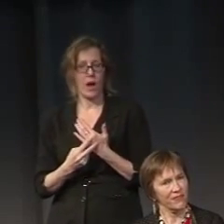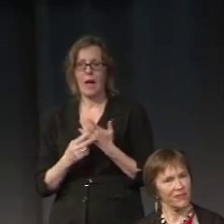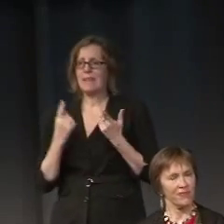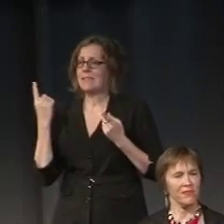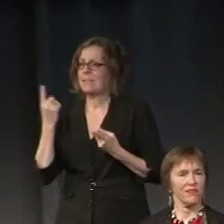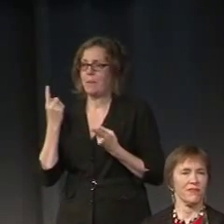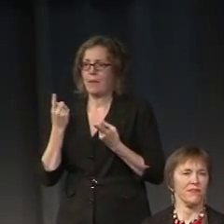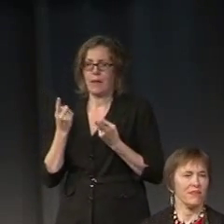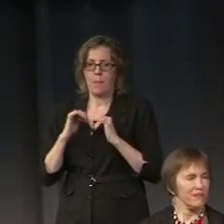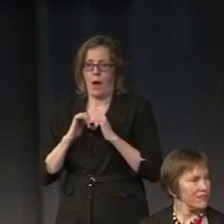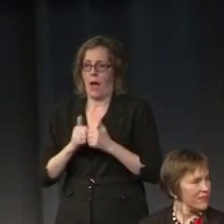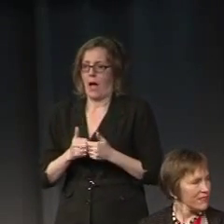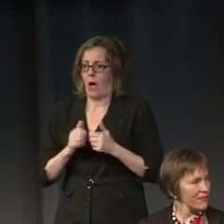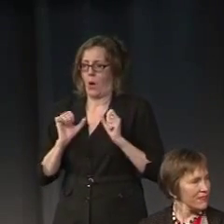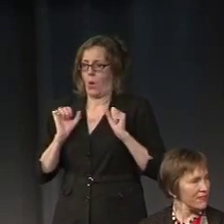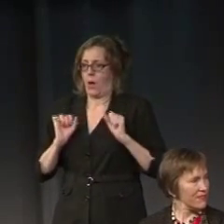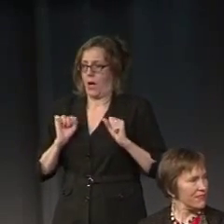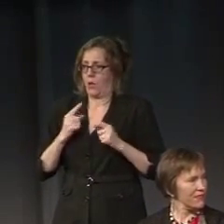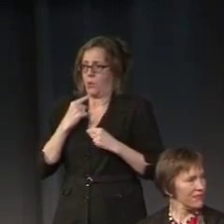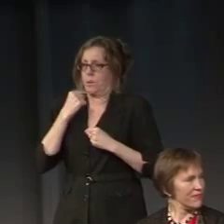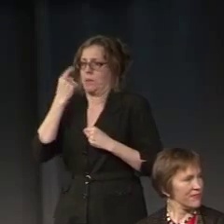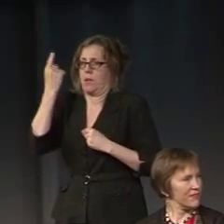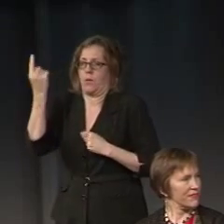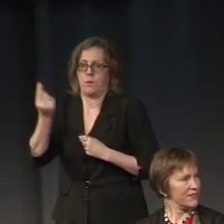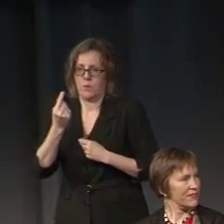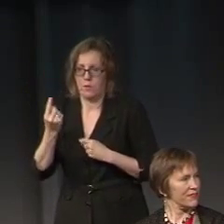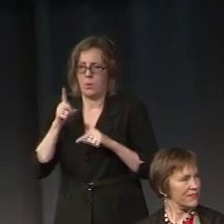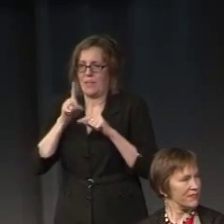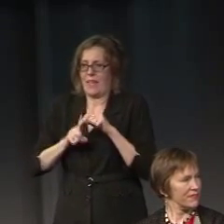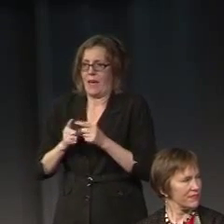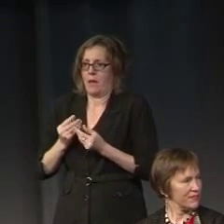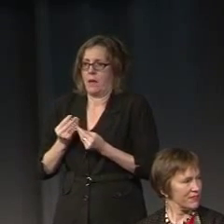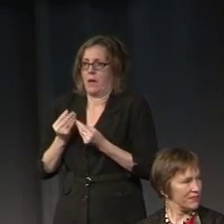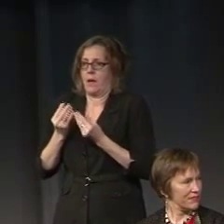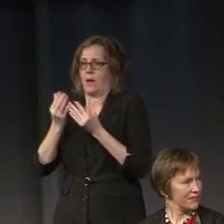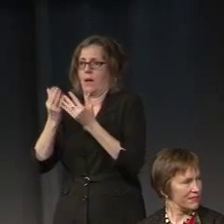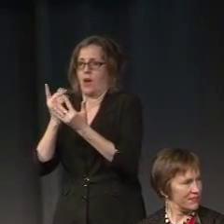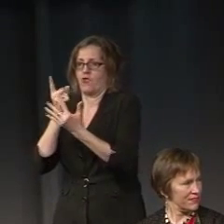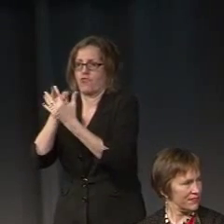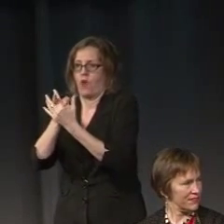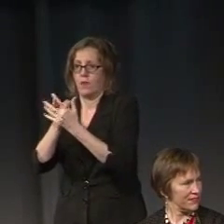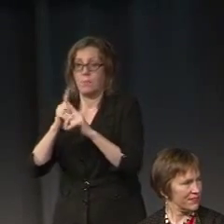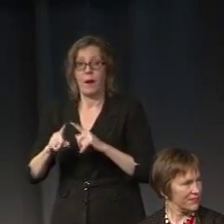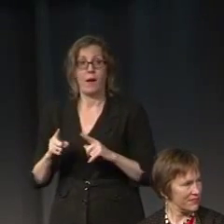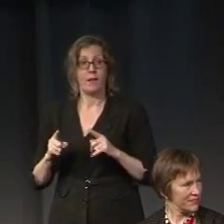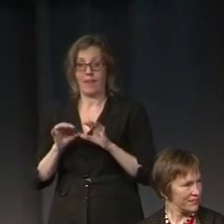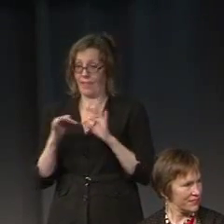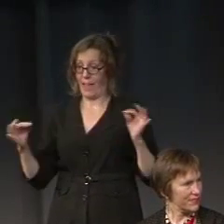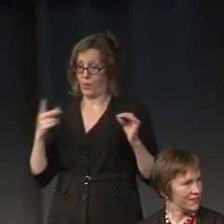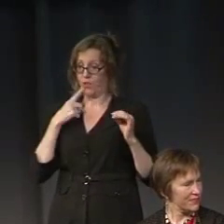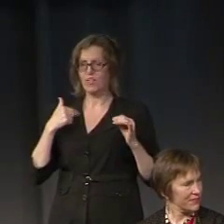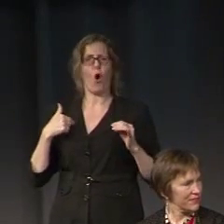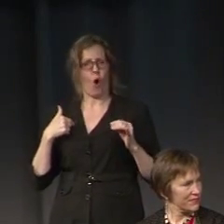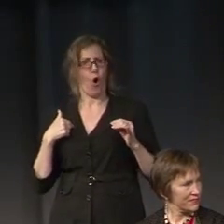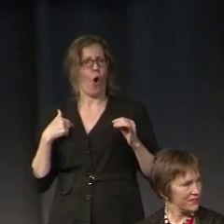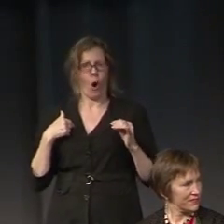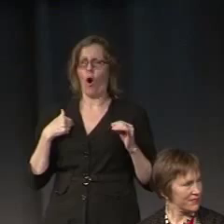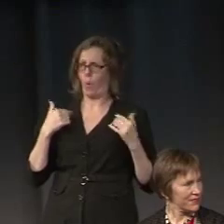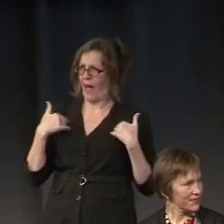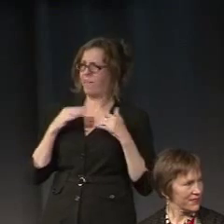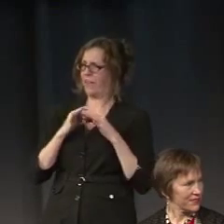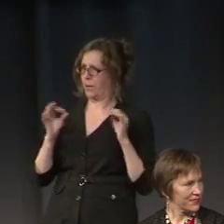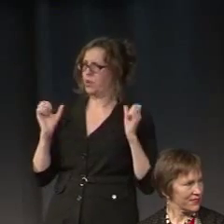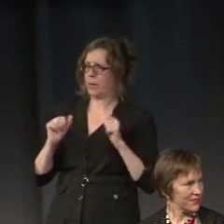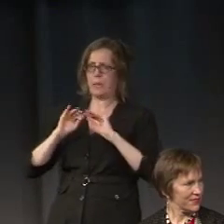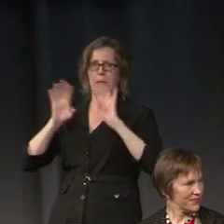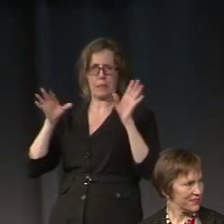you something doesn't quite get across. And with language, we have this illusion that it seems to work, that I can tell you something and you're like, oh yeah, I get it.